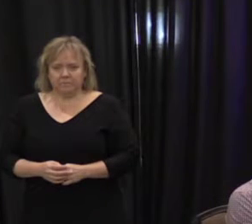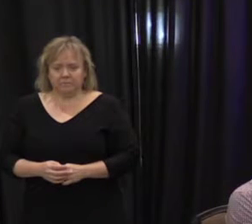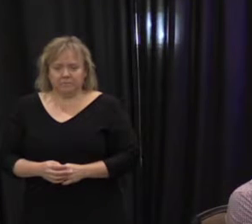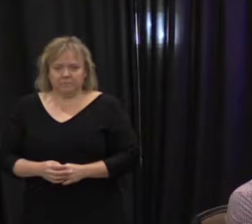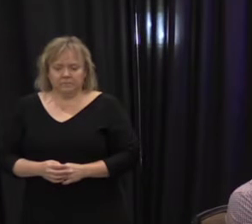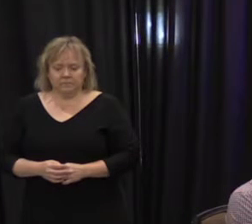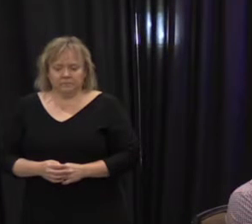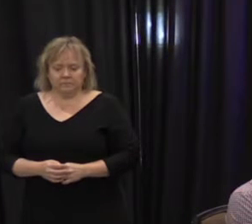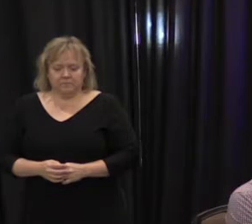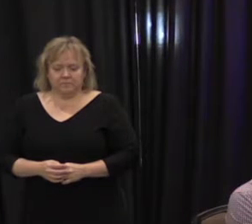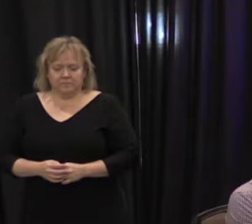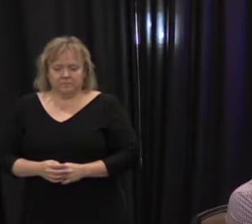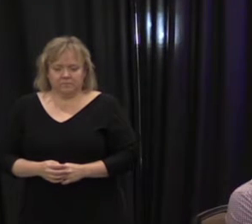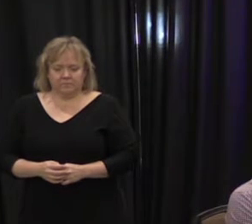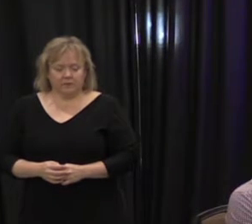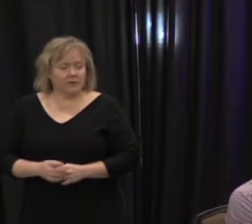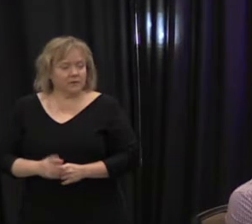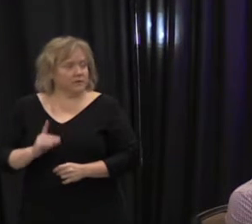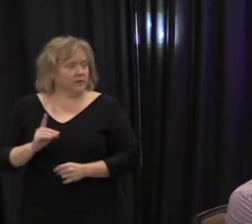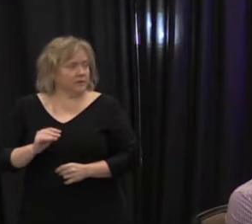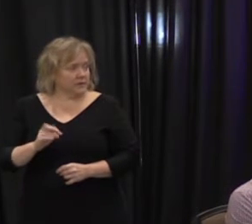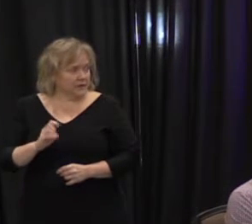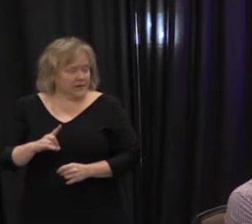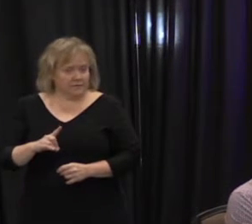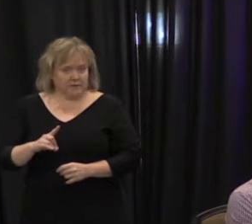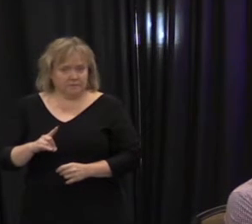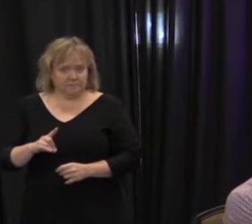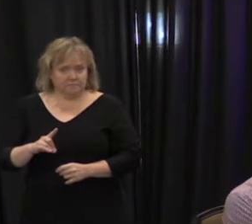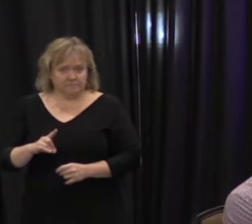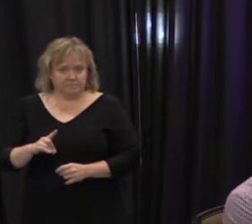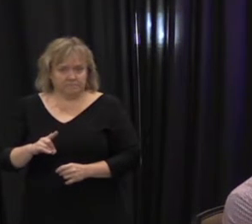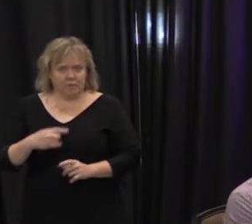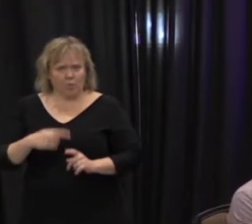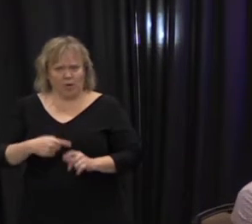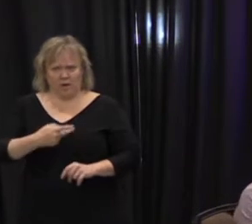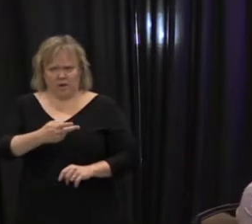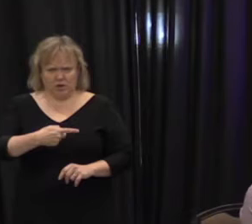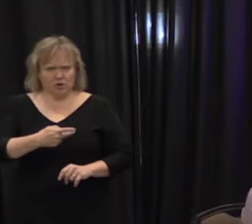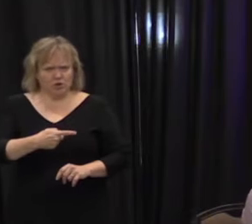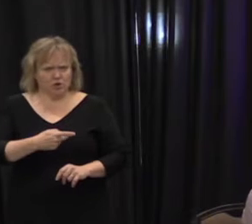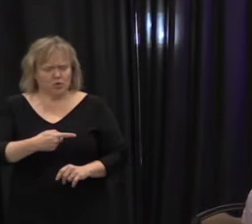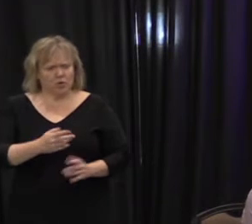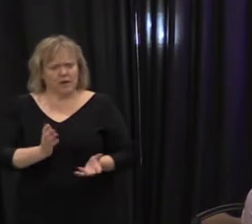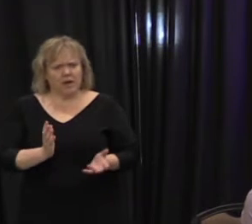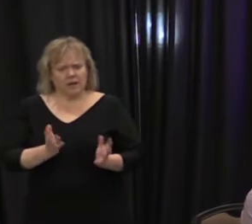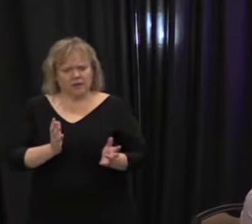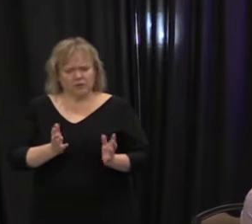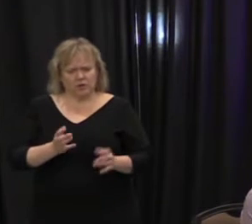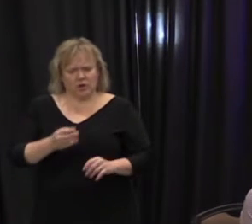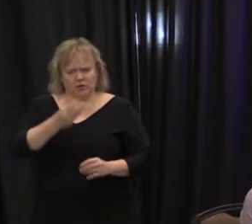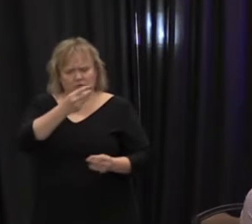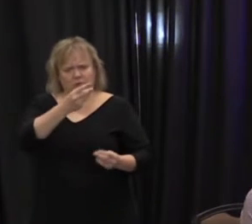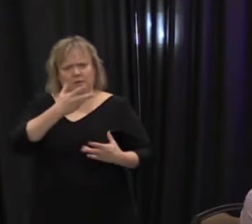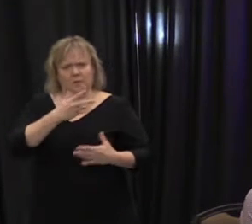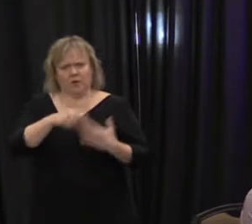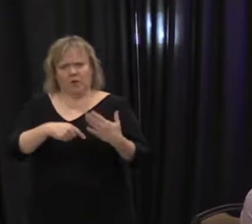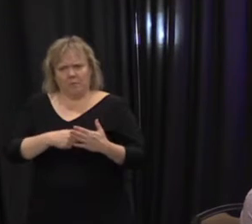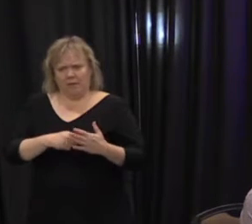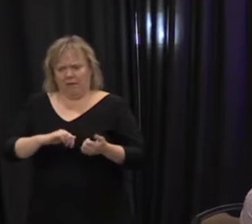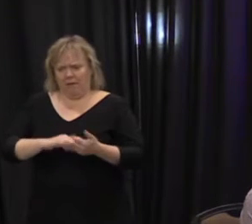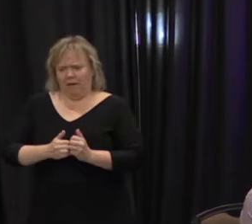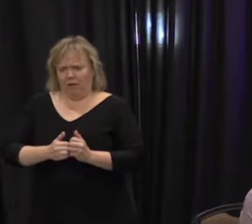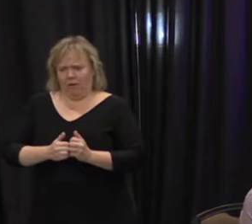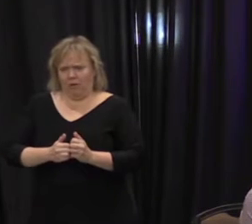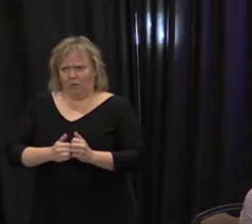So, David, on our call, Yes. You shared about the challenges of